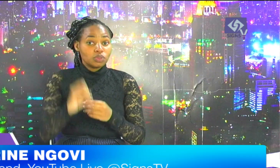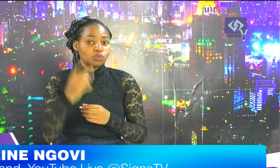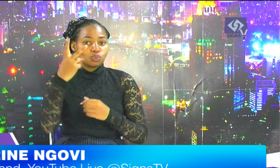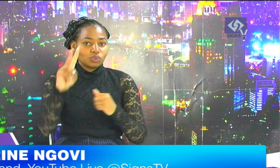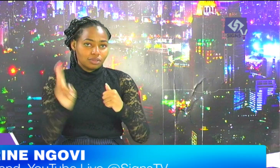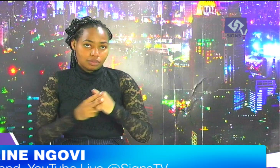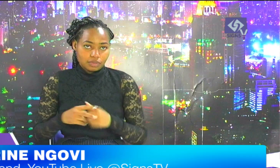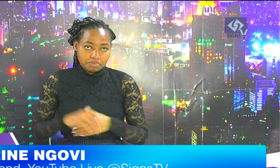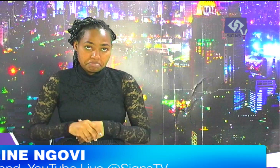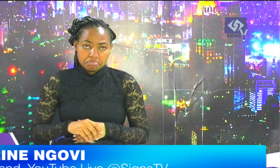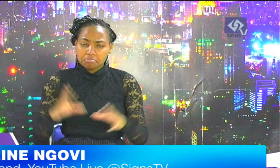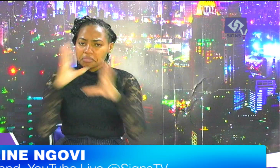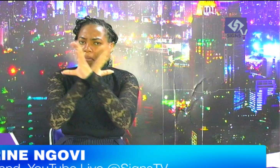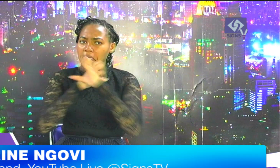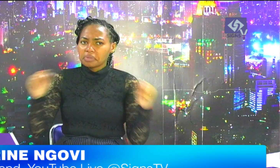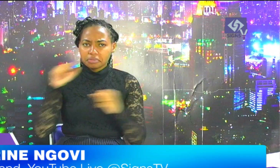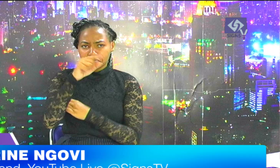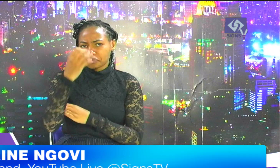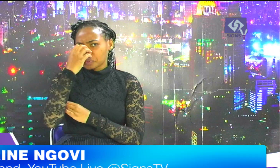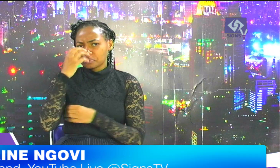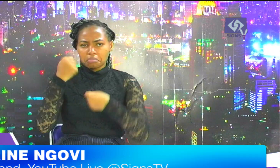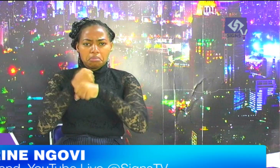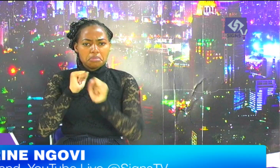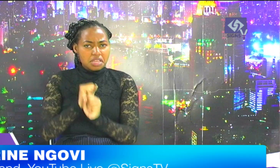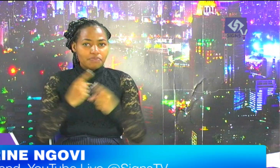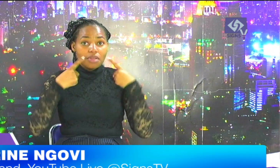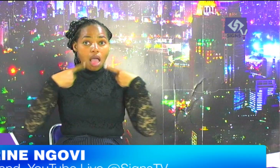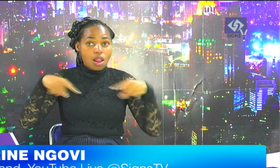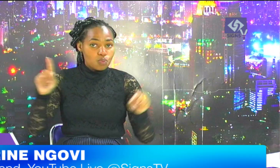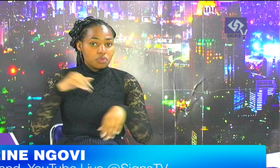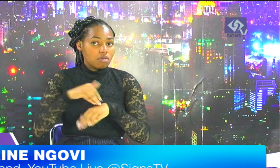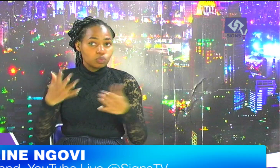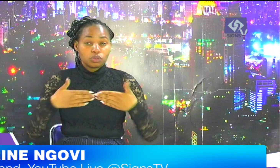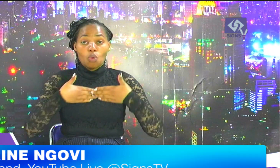tons annually by 2027. President Ruto made the announcement at the